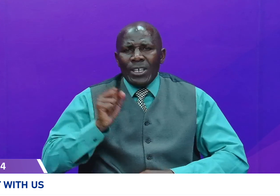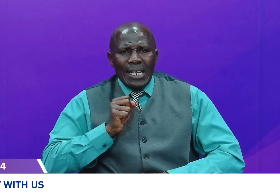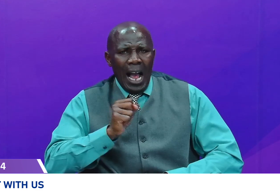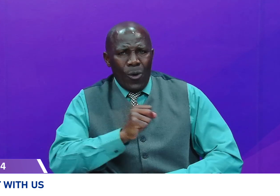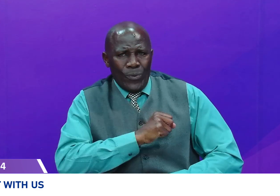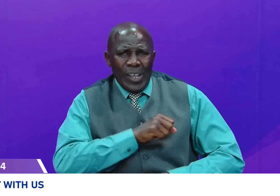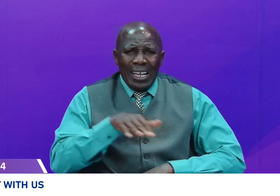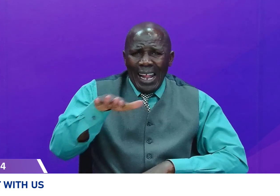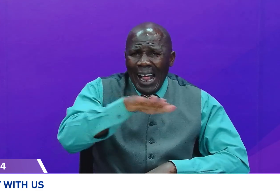boss ousted.